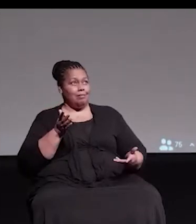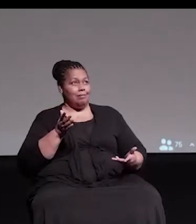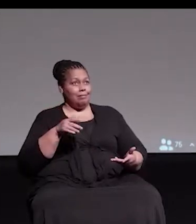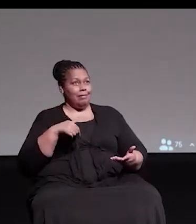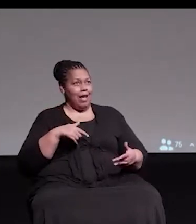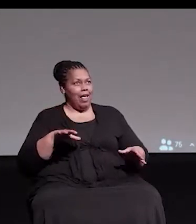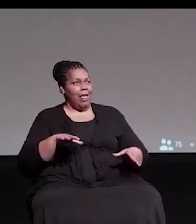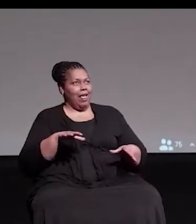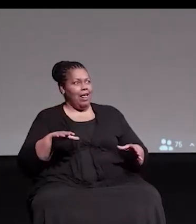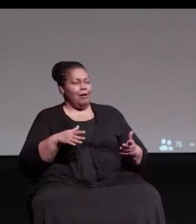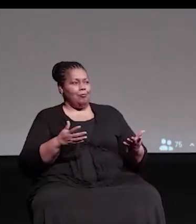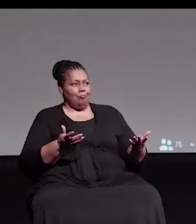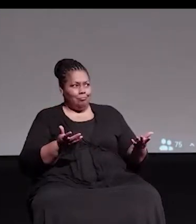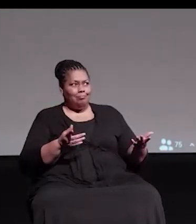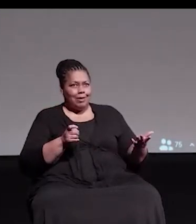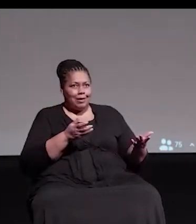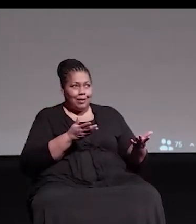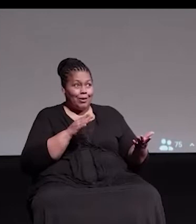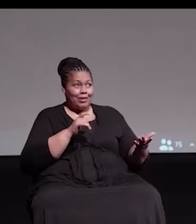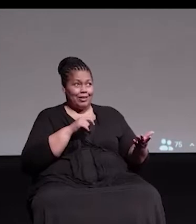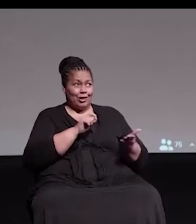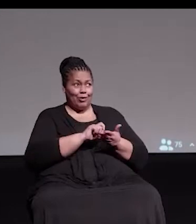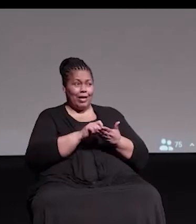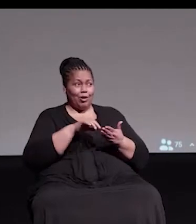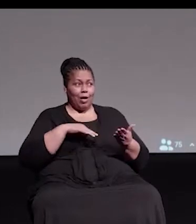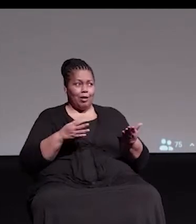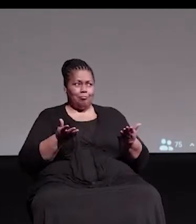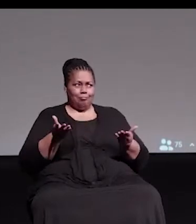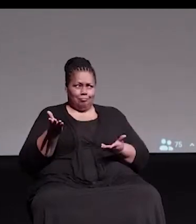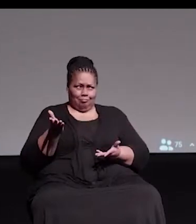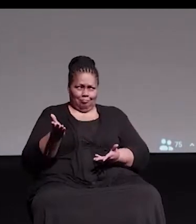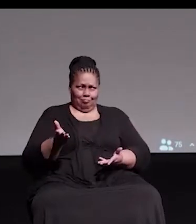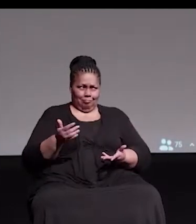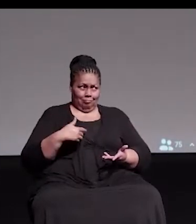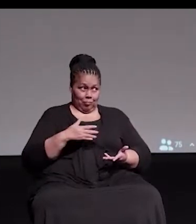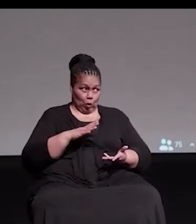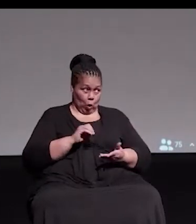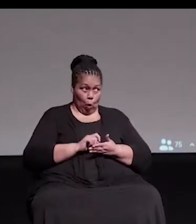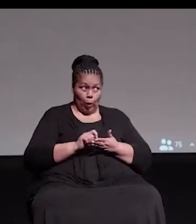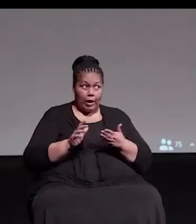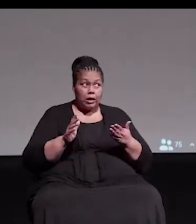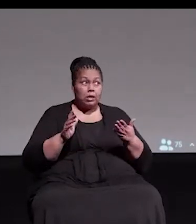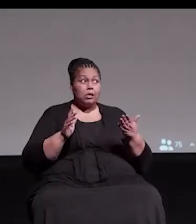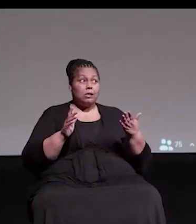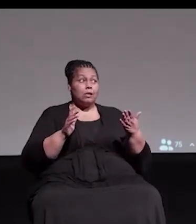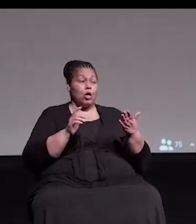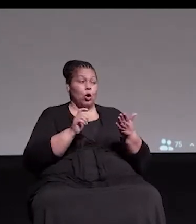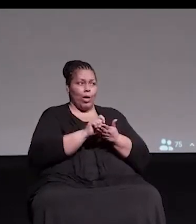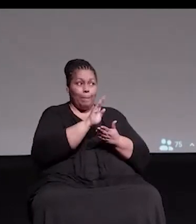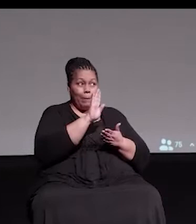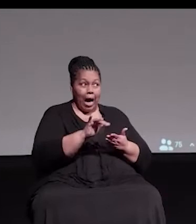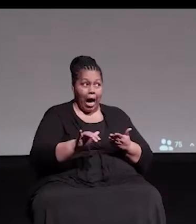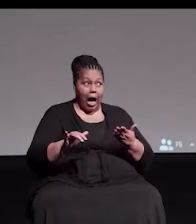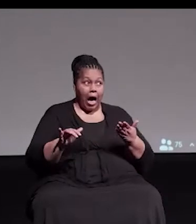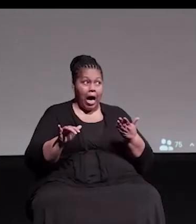being like, since there is a writing credit, I feel like I have a case for either like a co-written or written by, like, along with